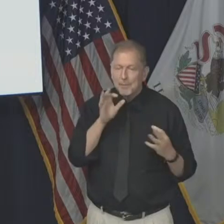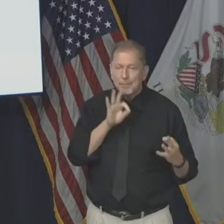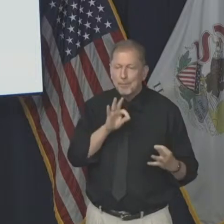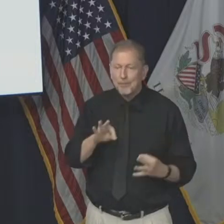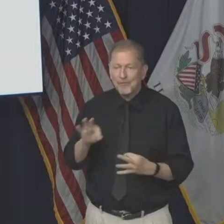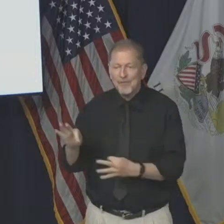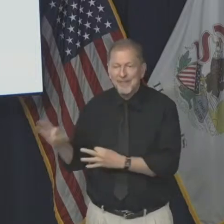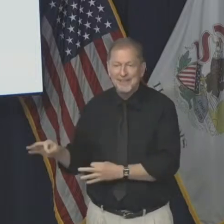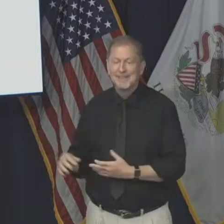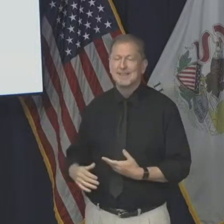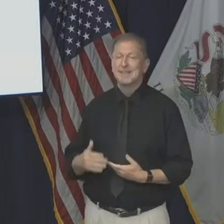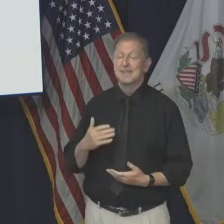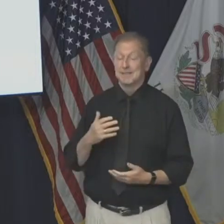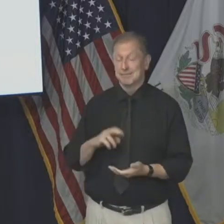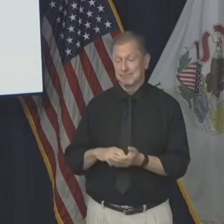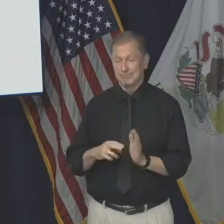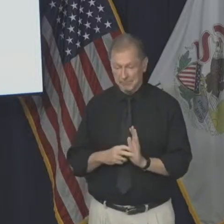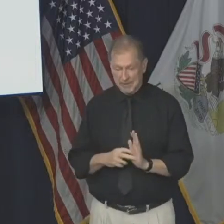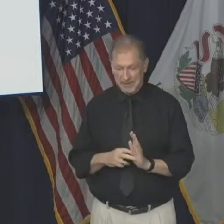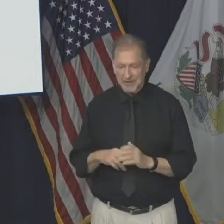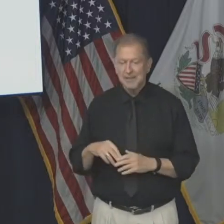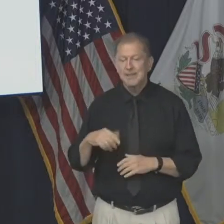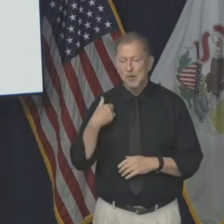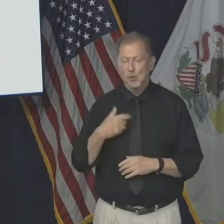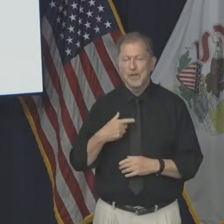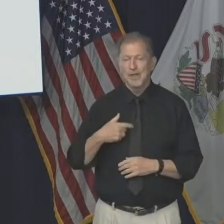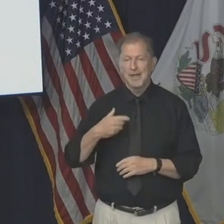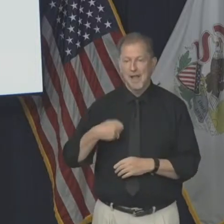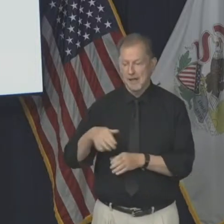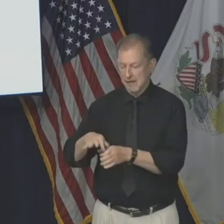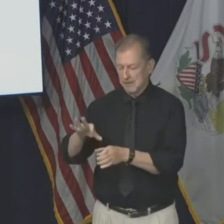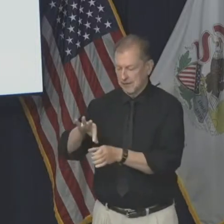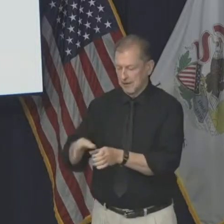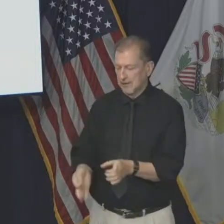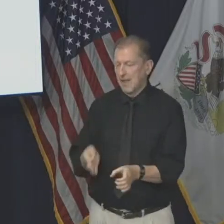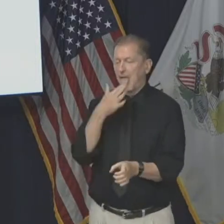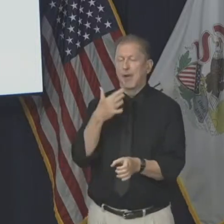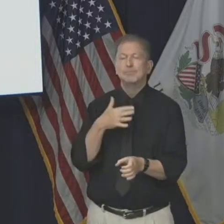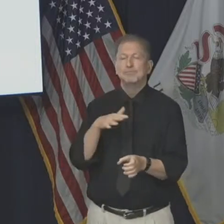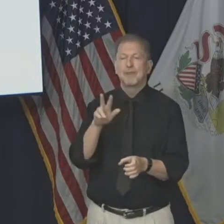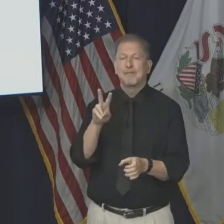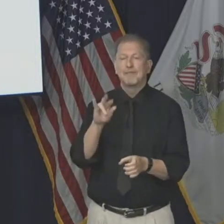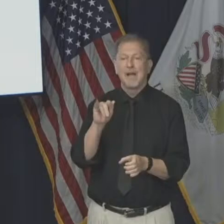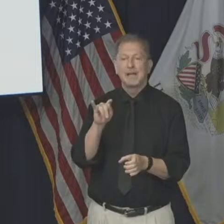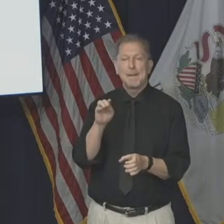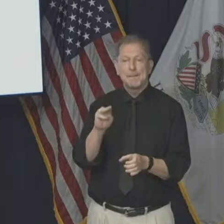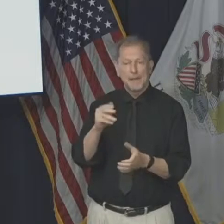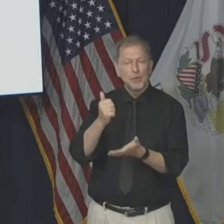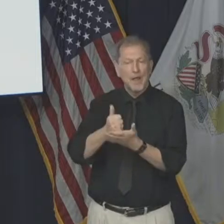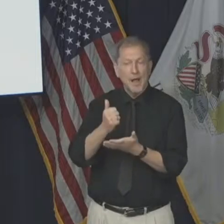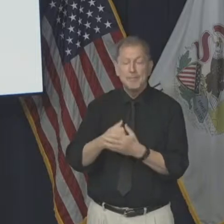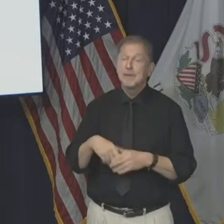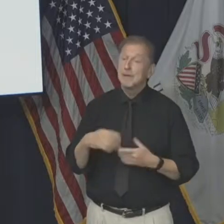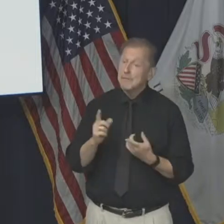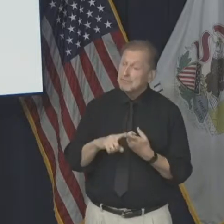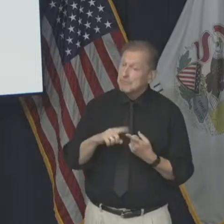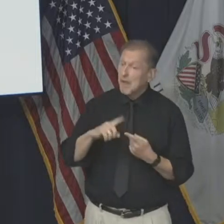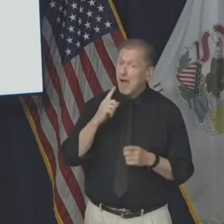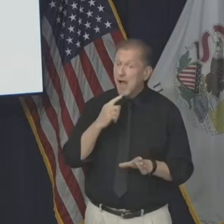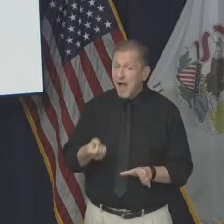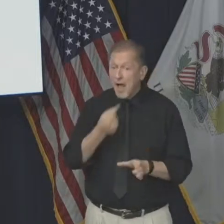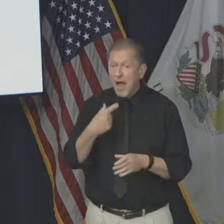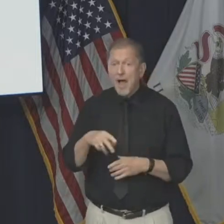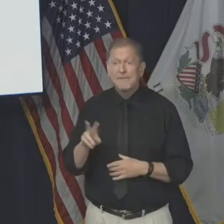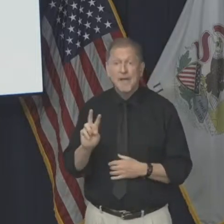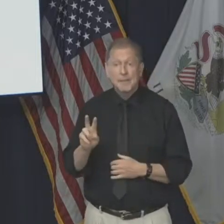daily dose of vitamins through our regular diet. So supplementation with vitamins, vitamin C has long been known